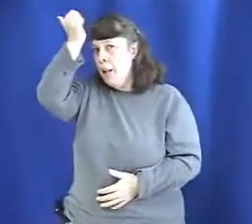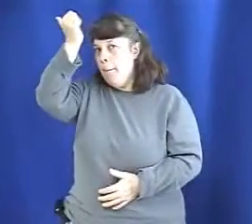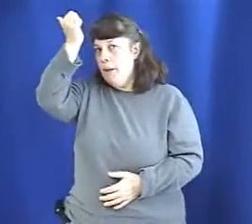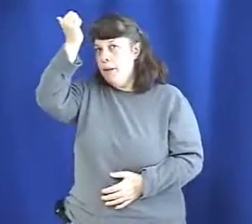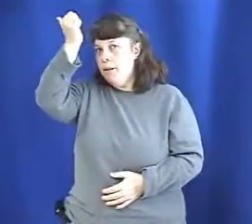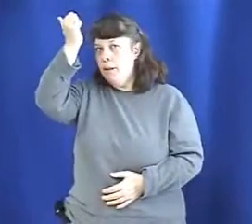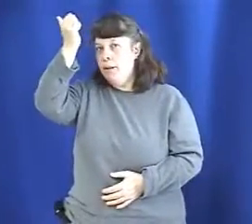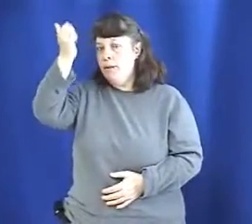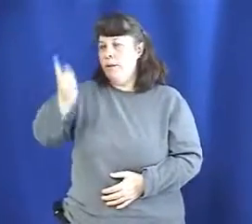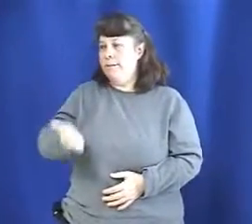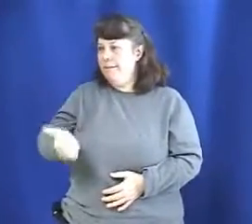Dumb.